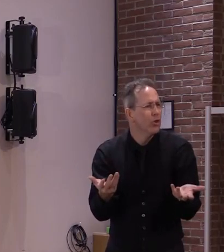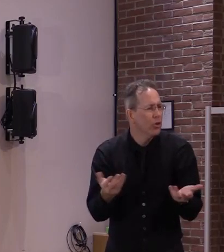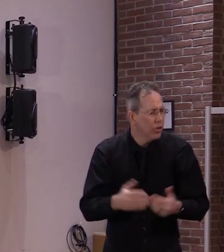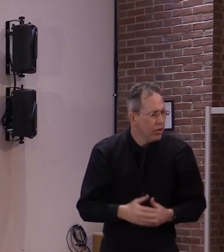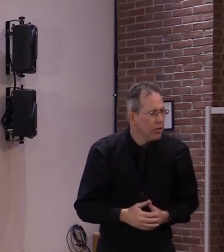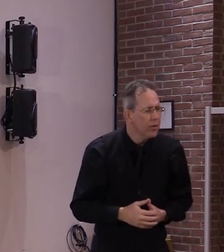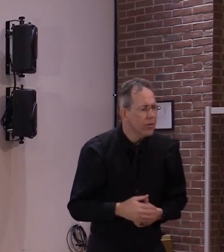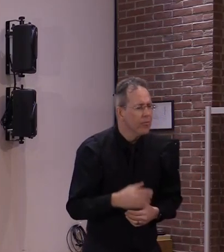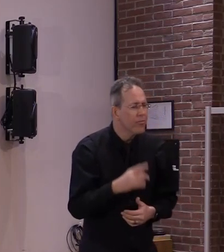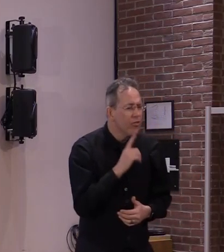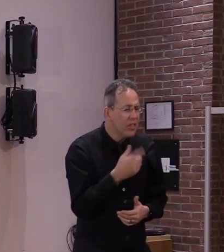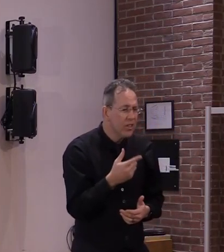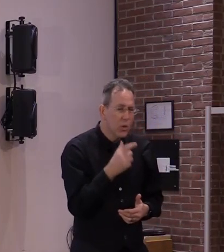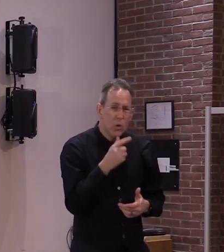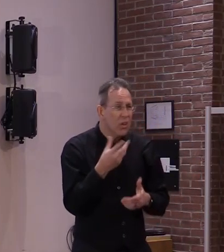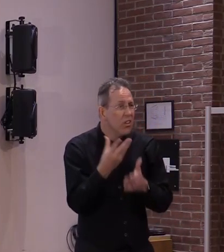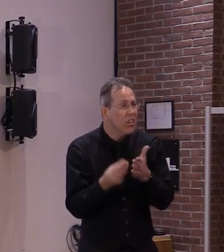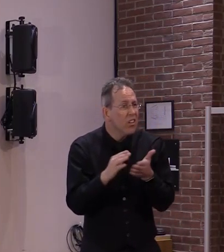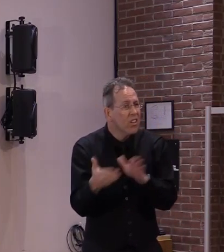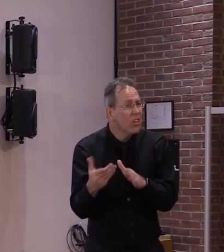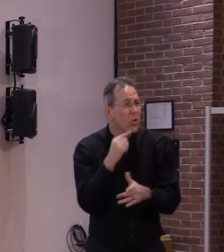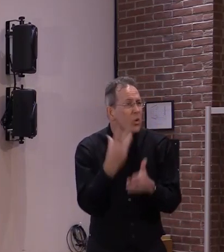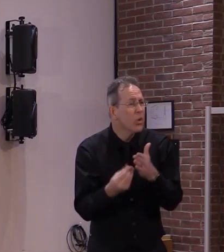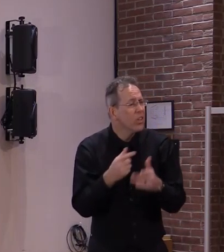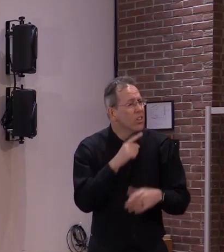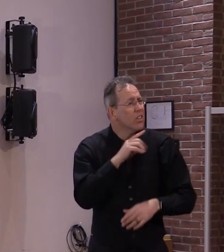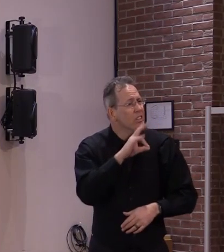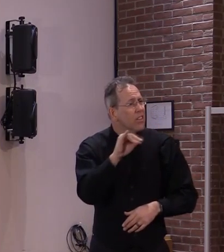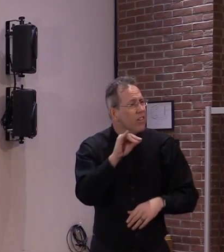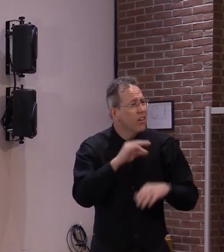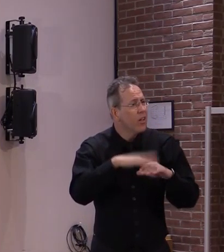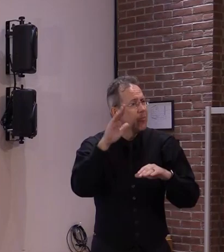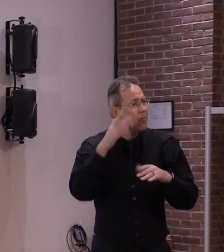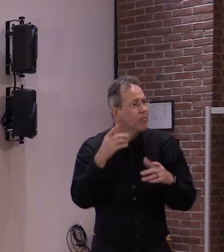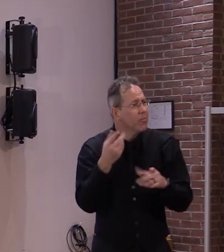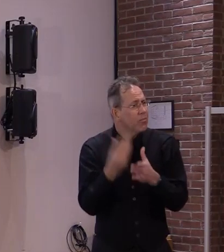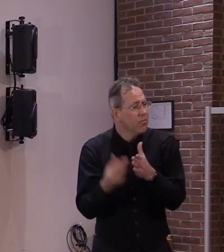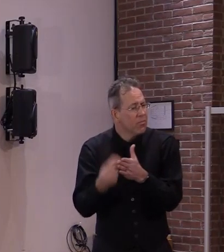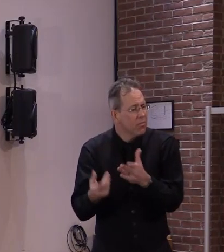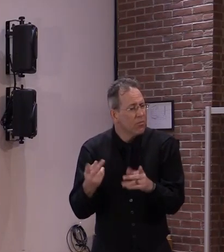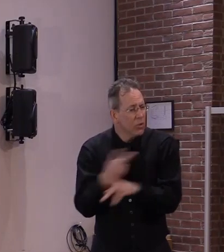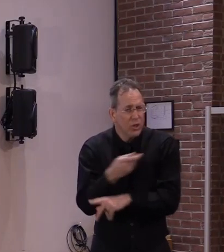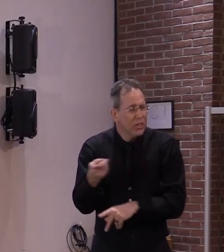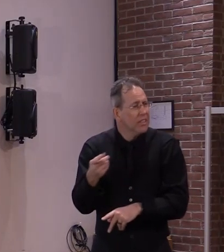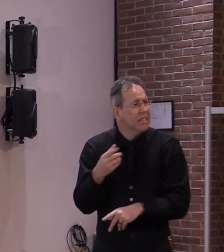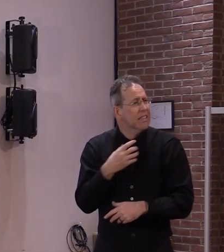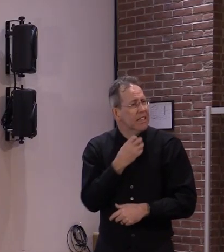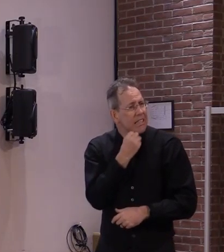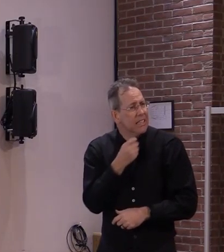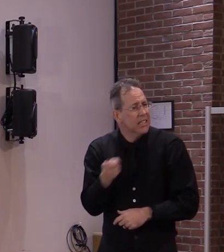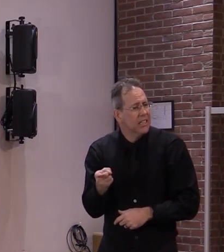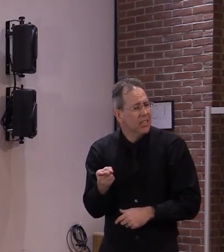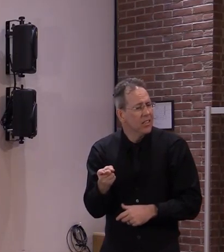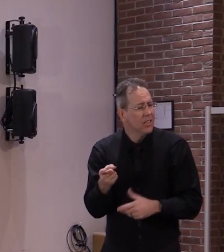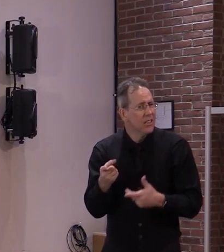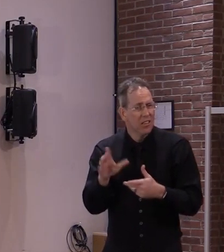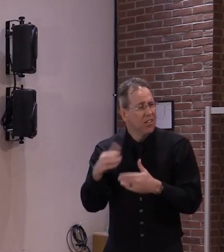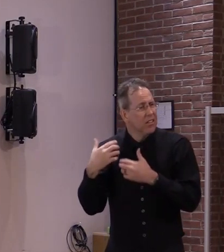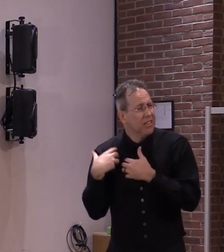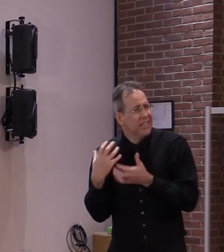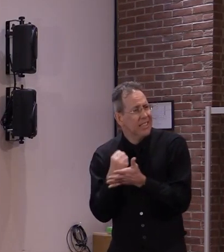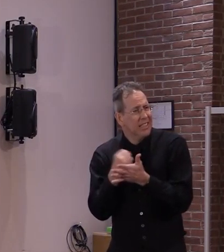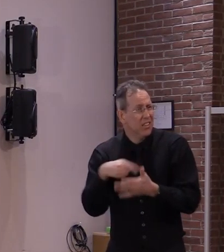to them. So we believe education and re-education and re-re-education